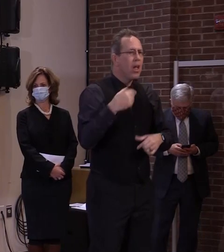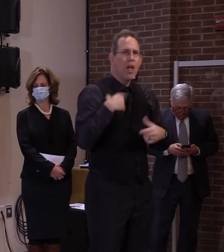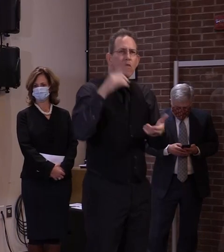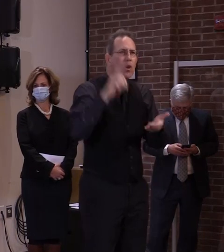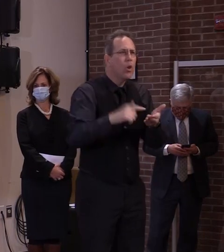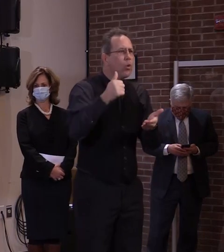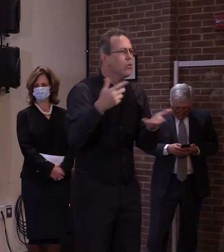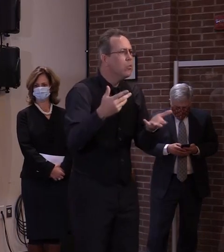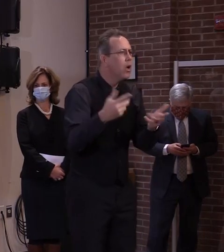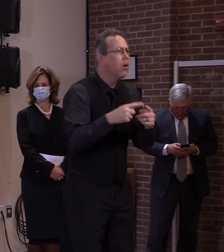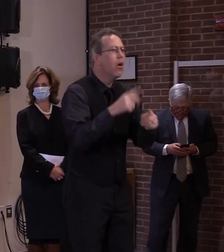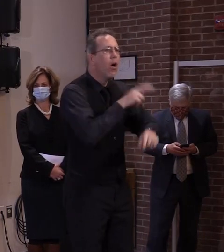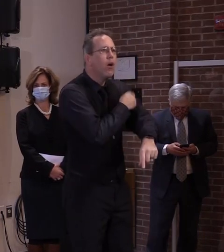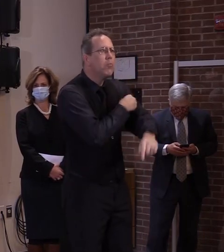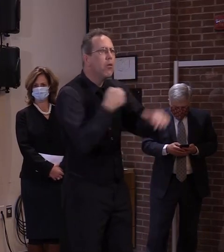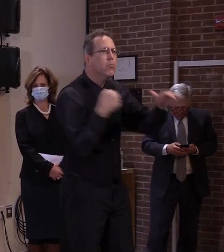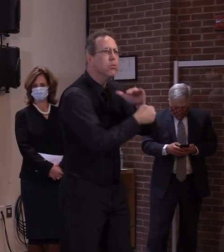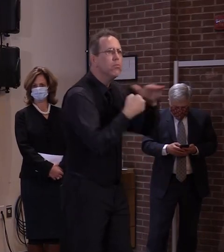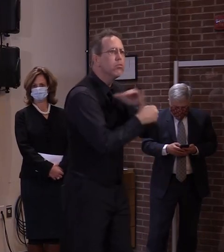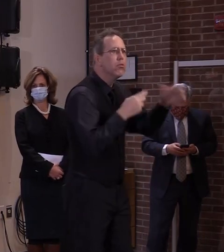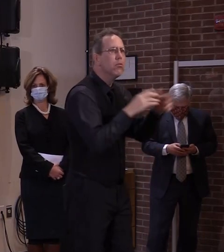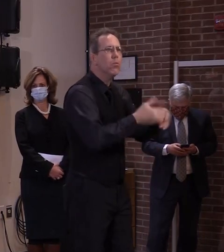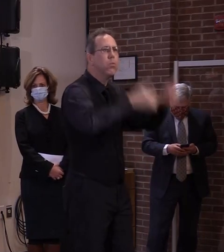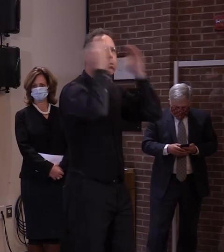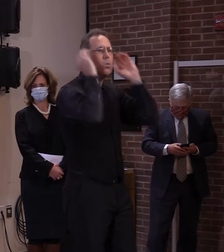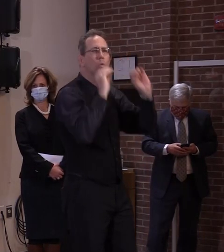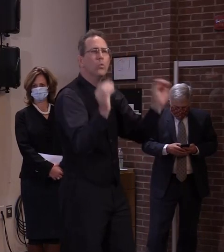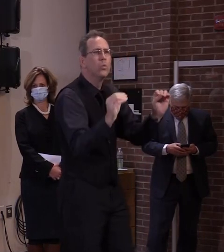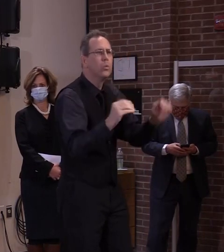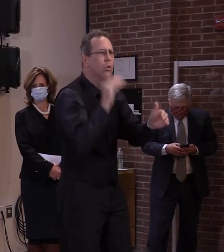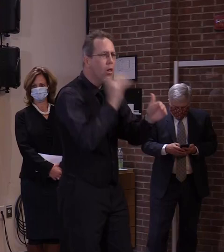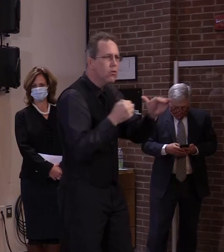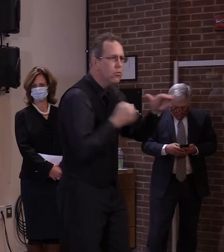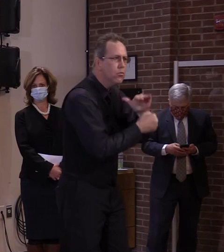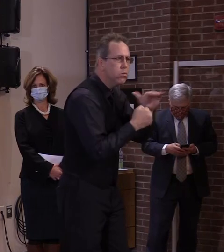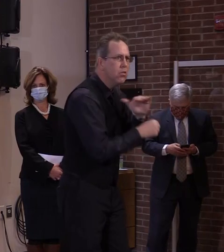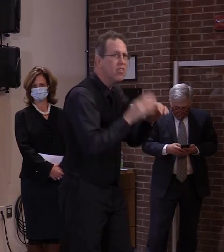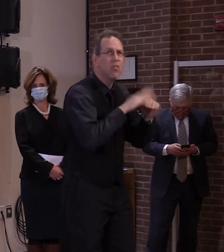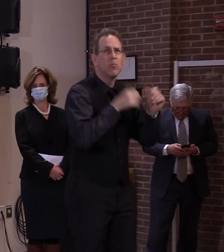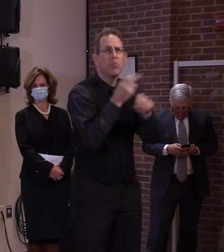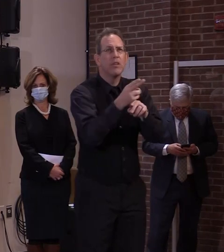nation. Over 80,000 kids are now back in school.